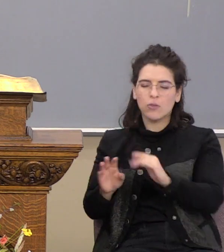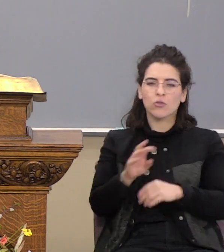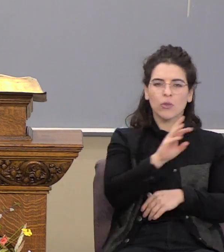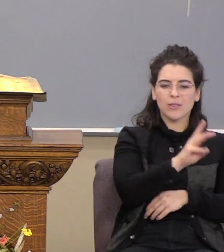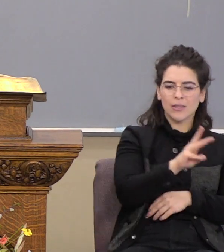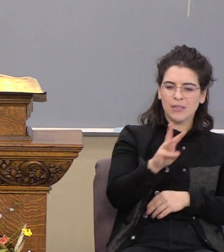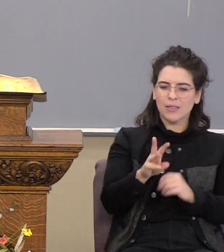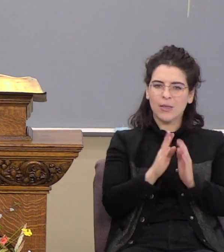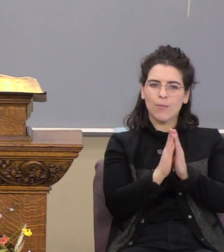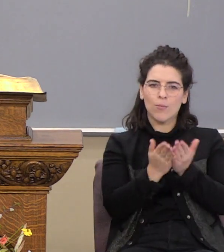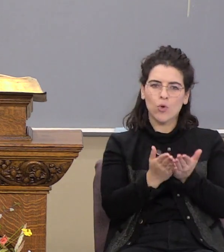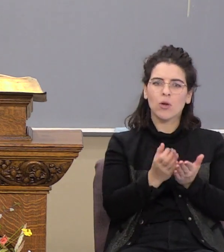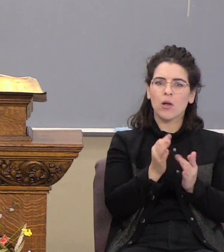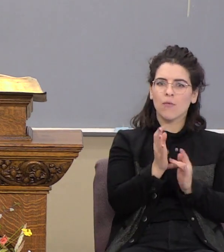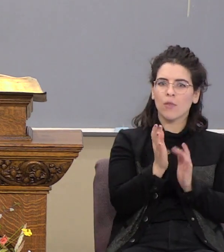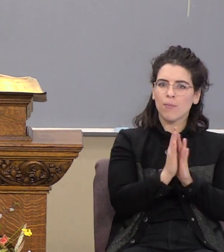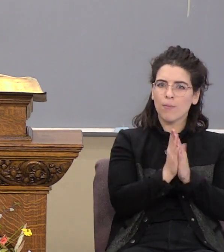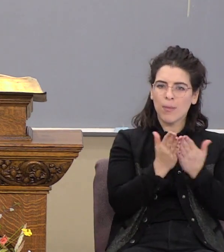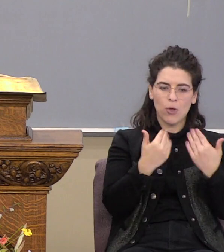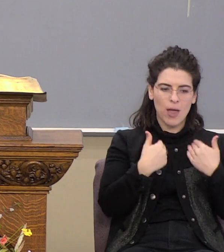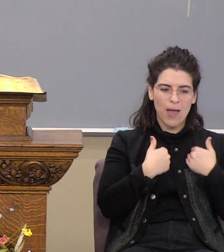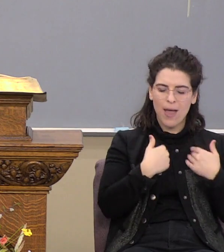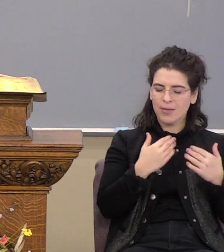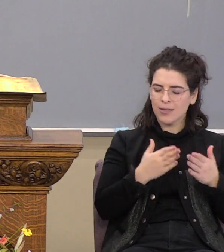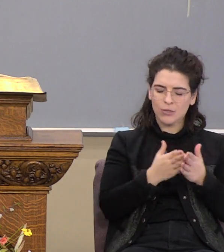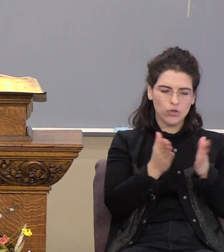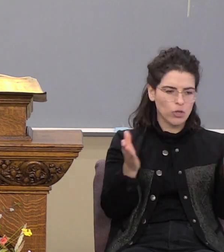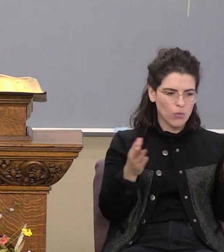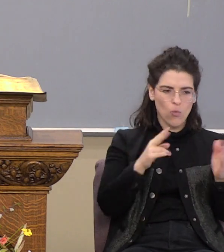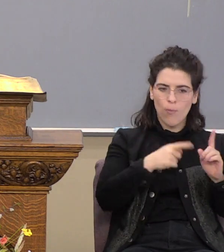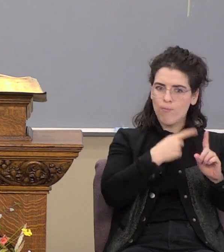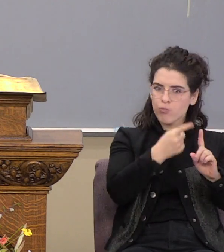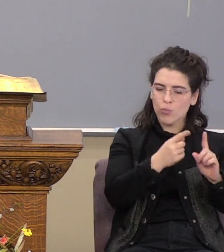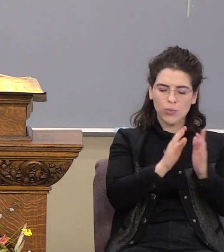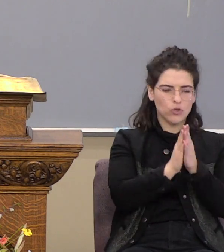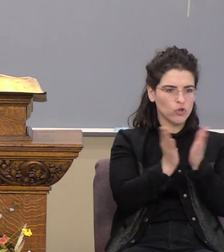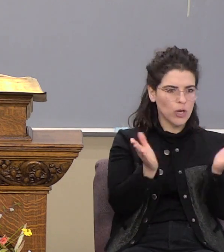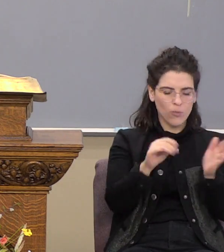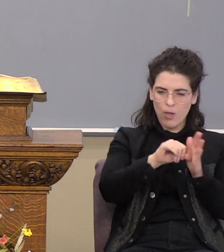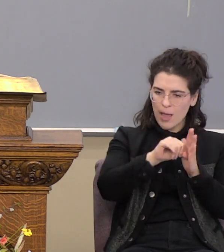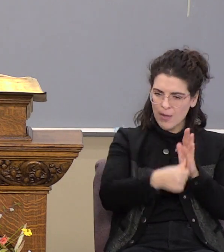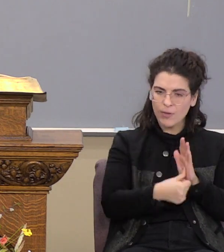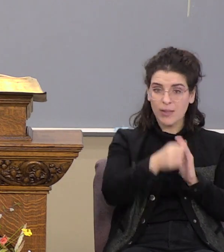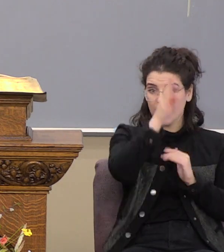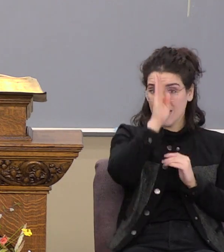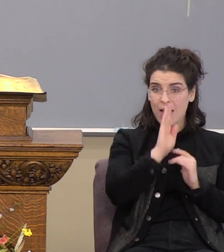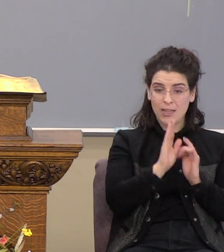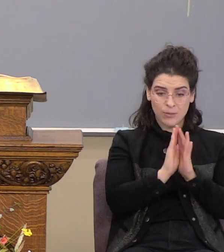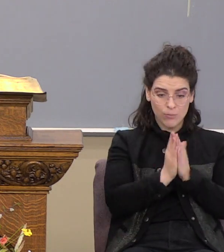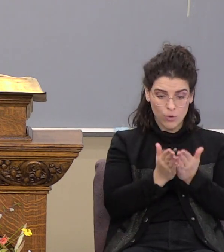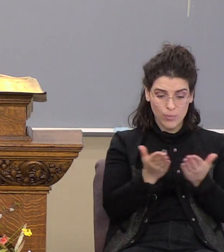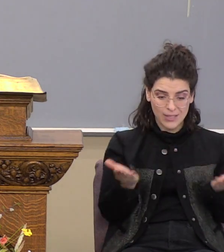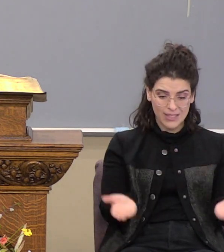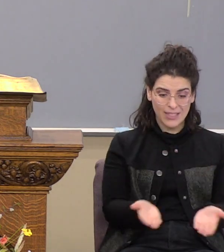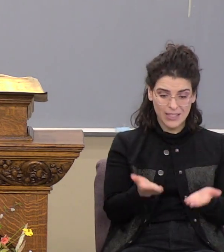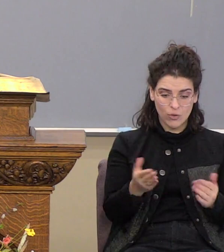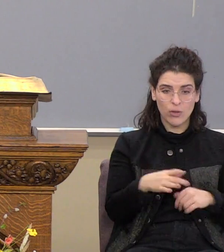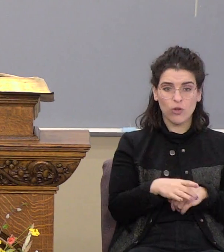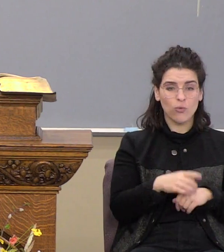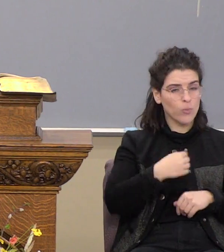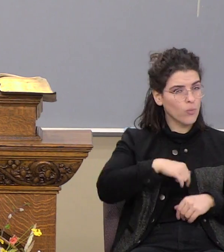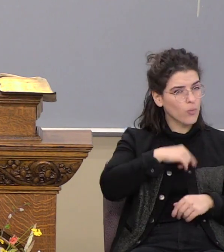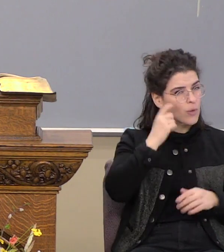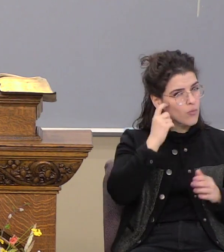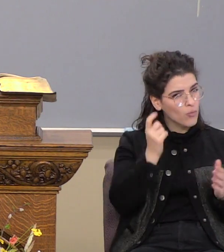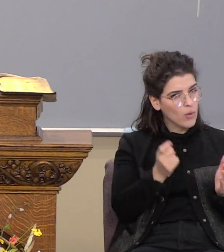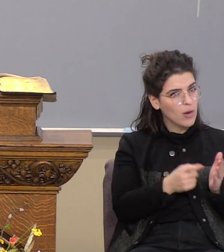its overall purpose and emphasis God's purpose on the earth, what we, of course, recognize in